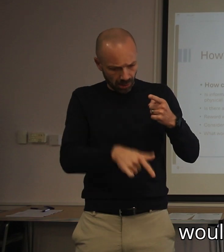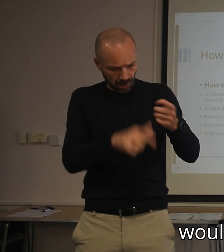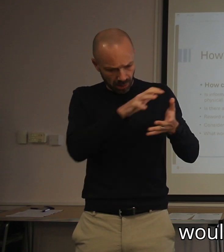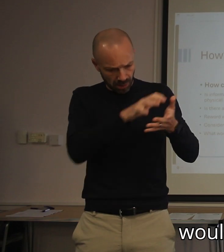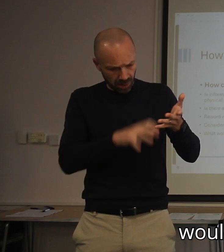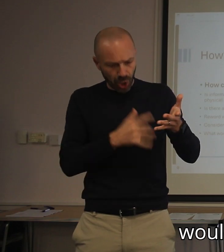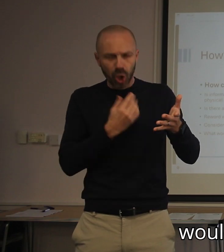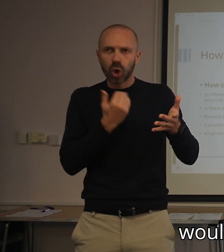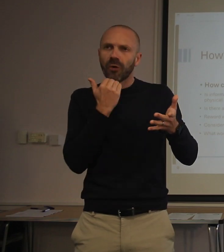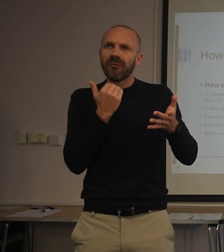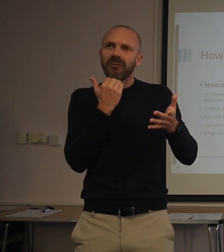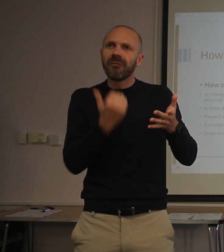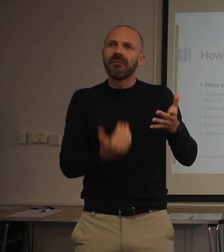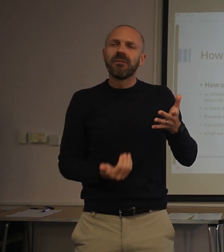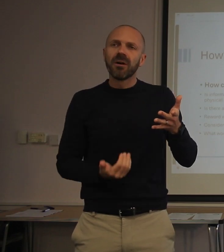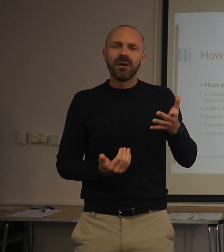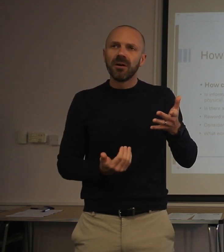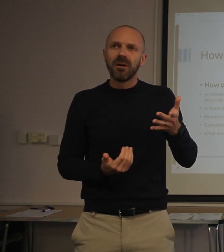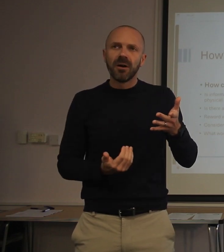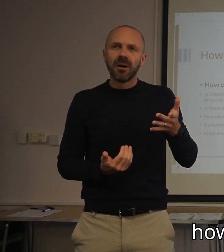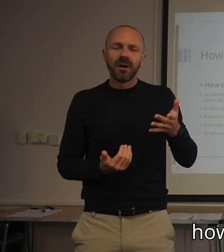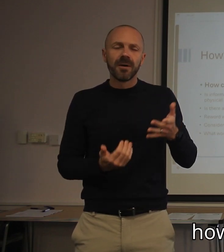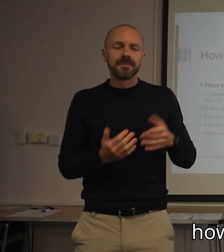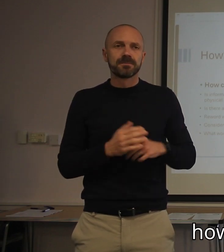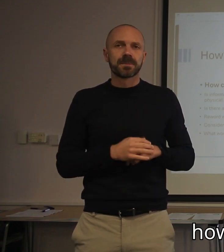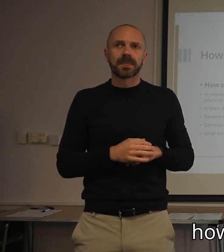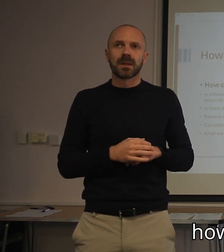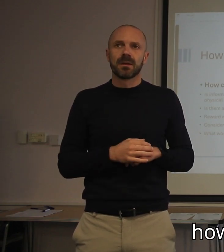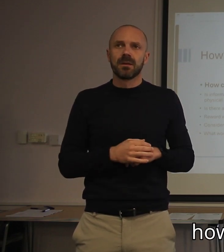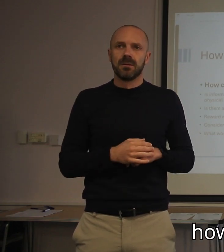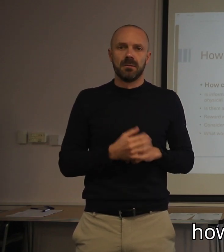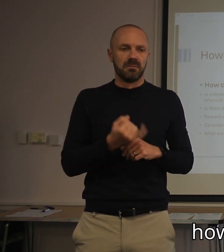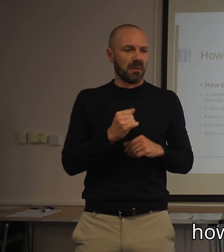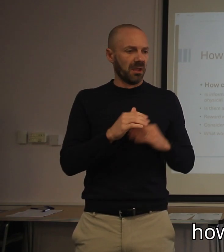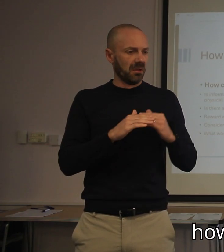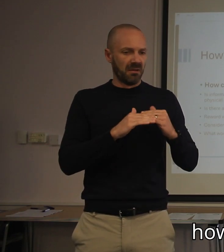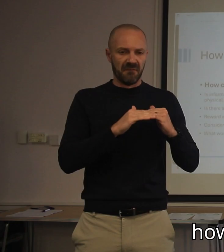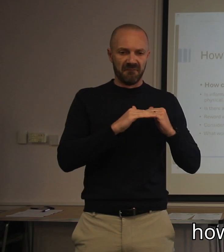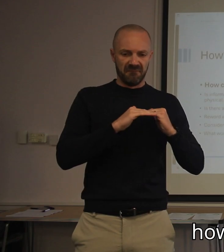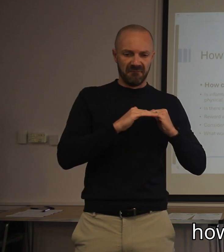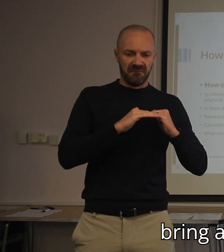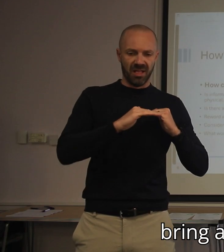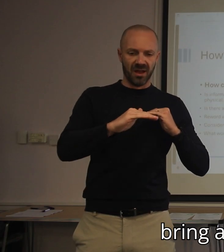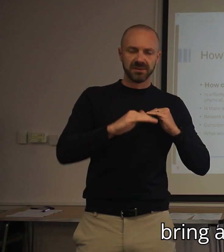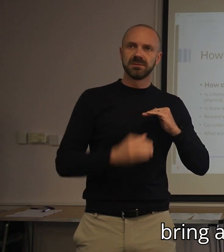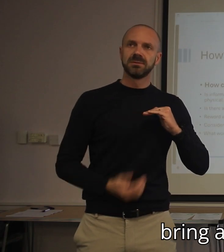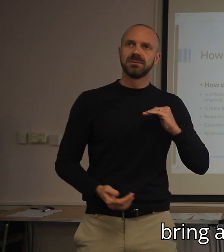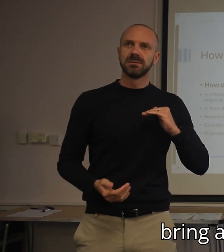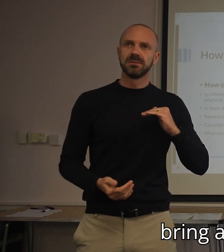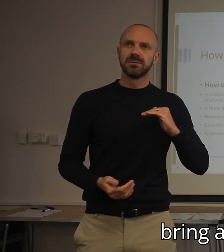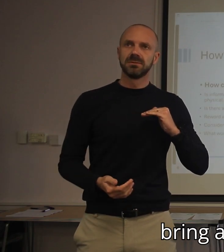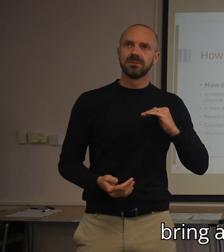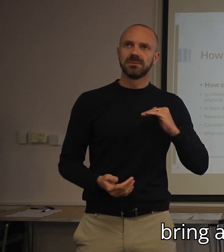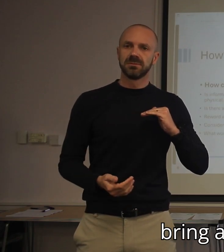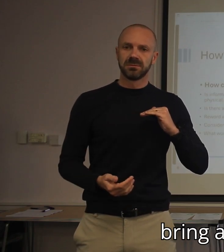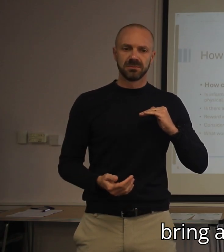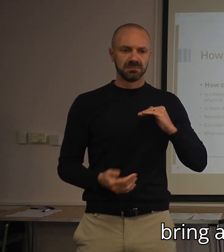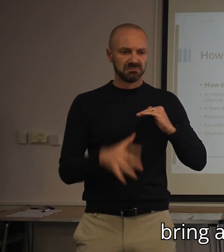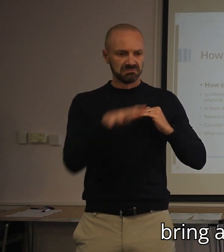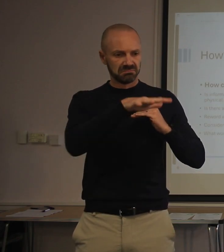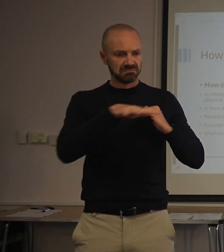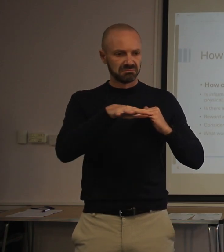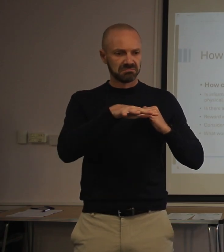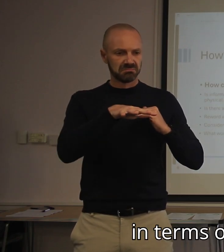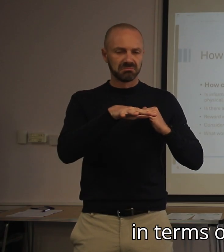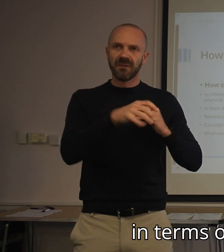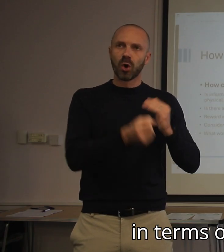know. So, how flat is it? Can you bring a guide dog there? Is